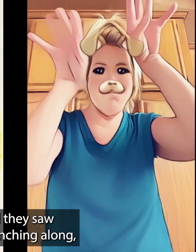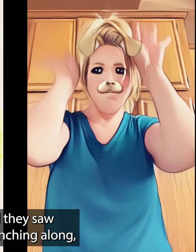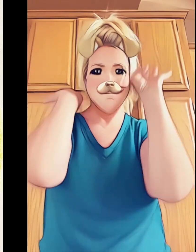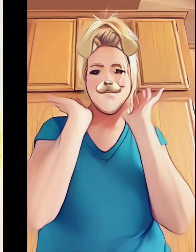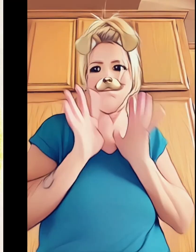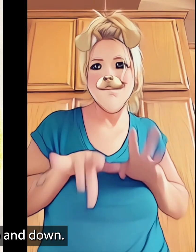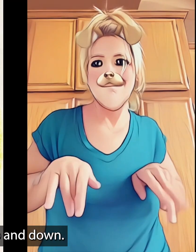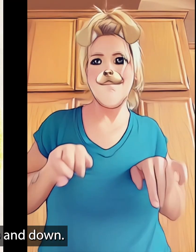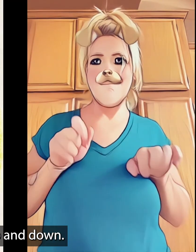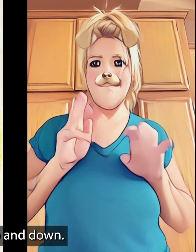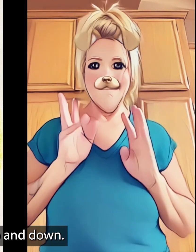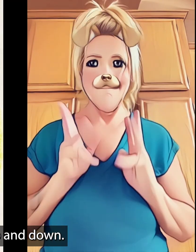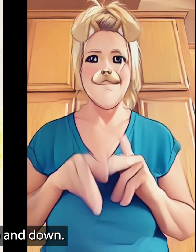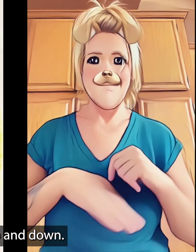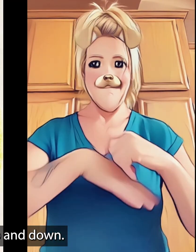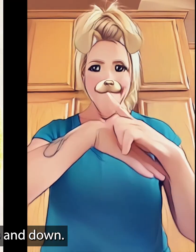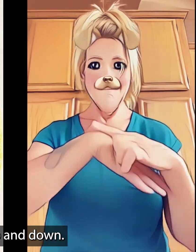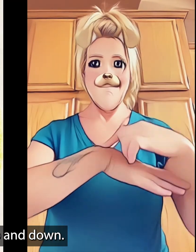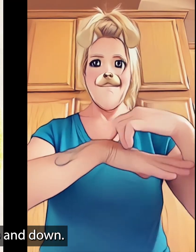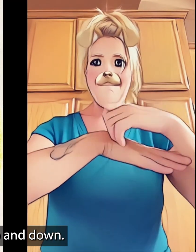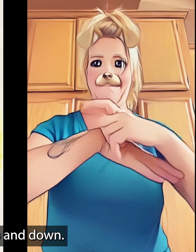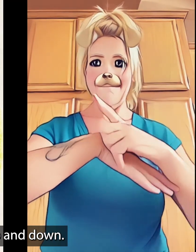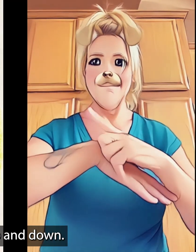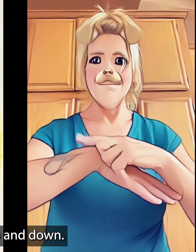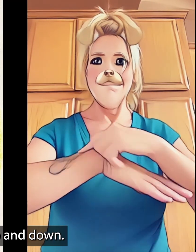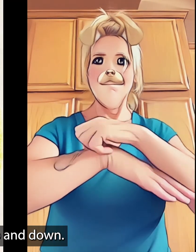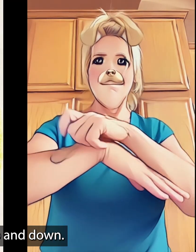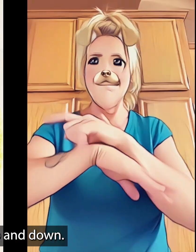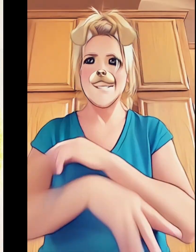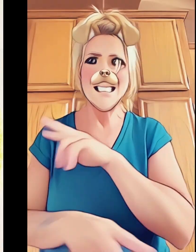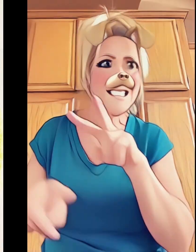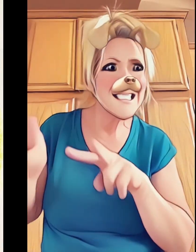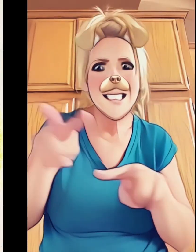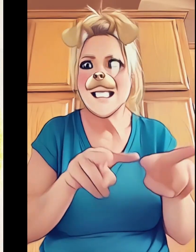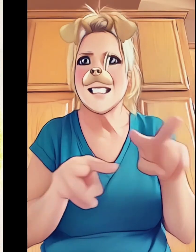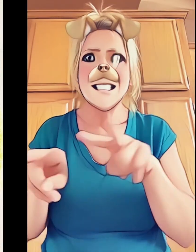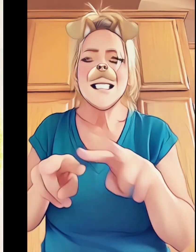inching along, wriggling its body up and down.